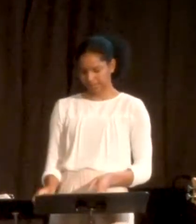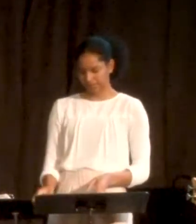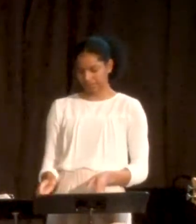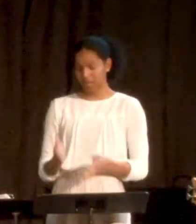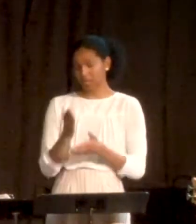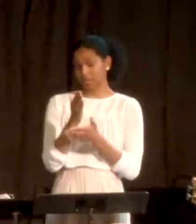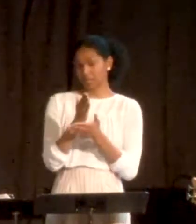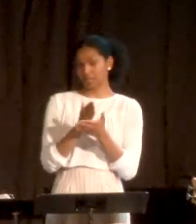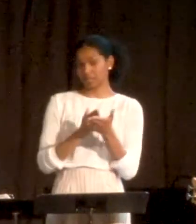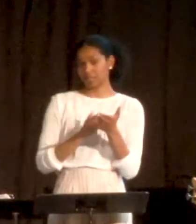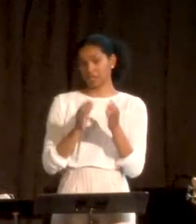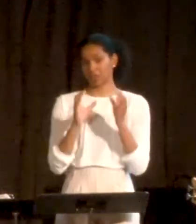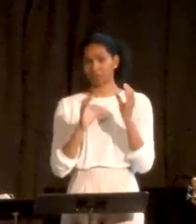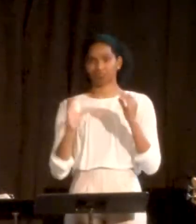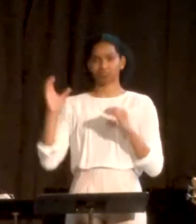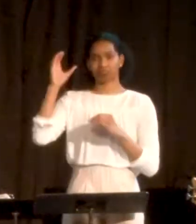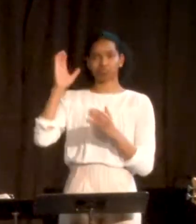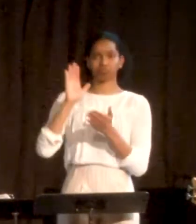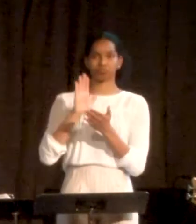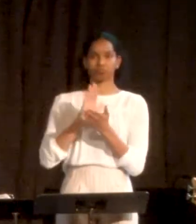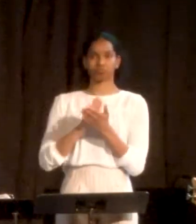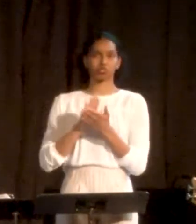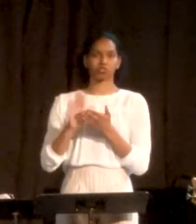insinuate that Luke was